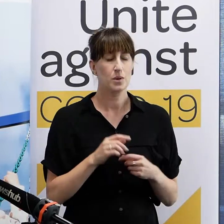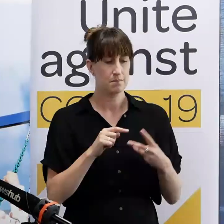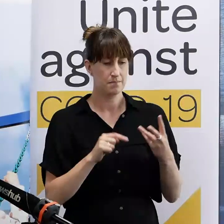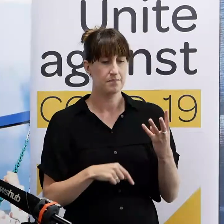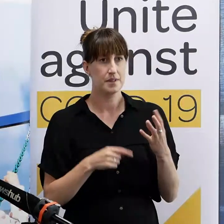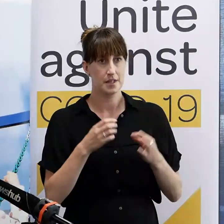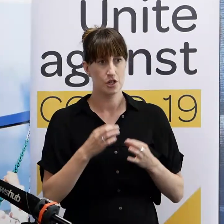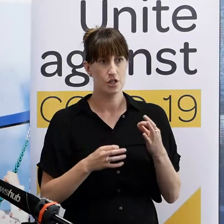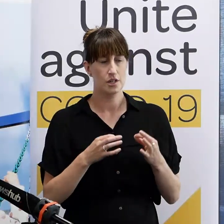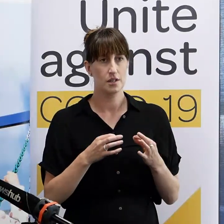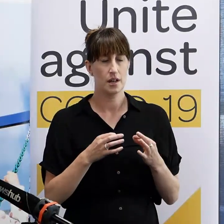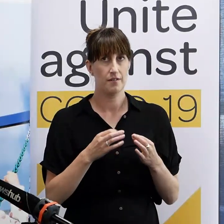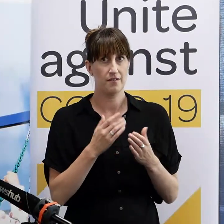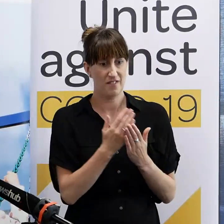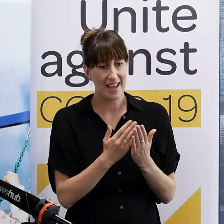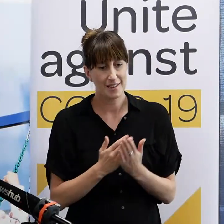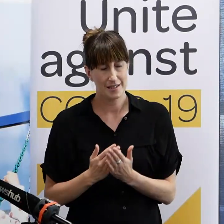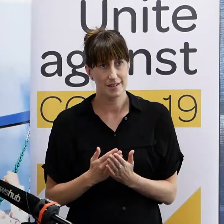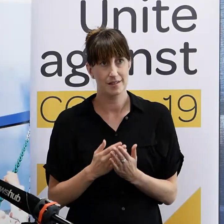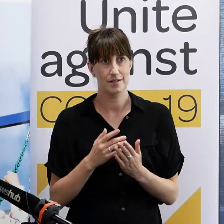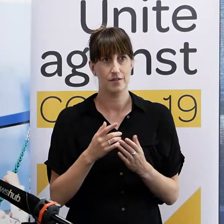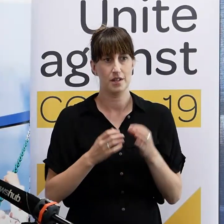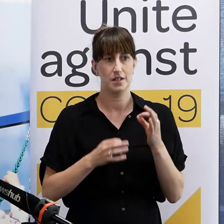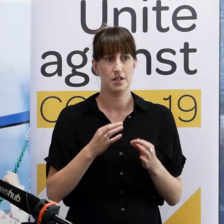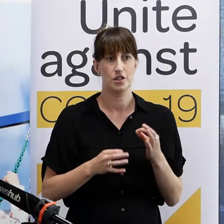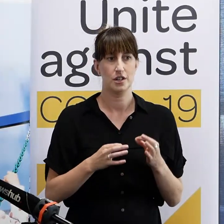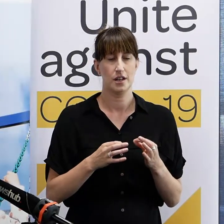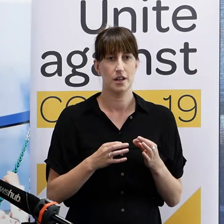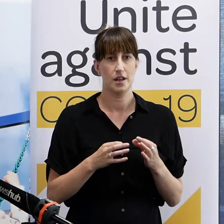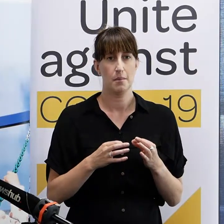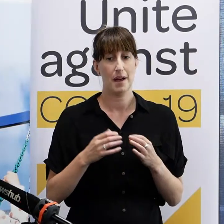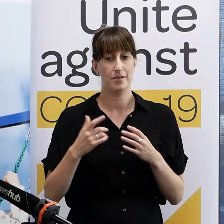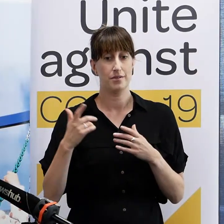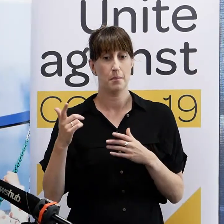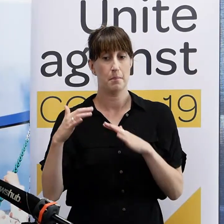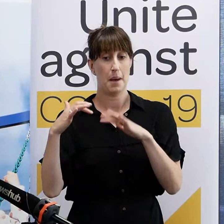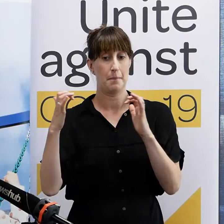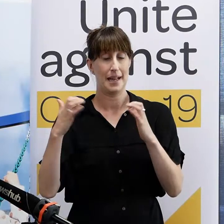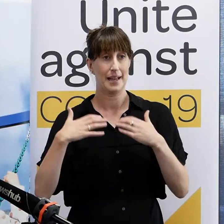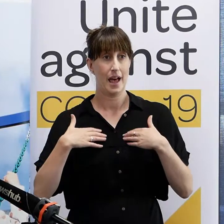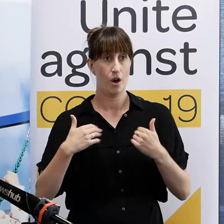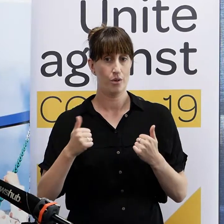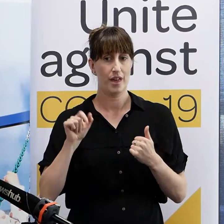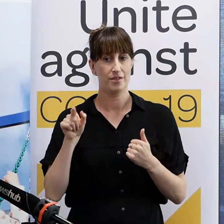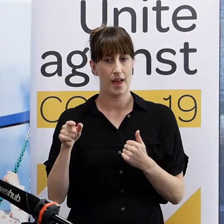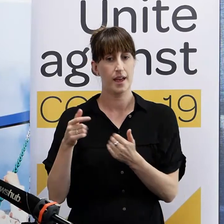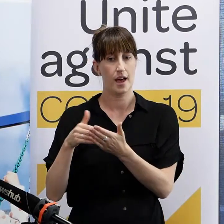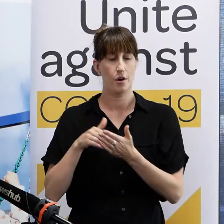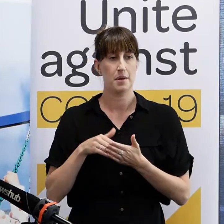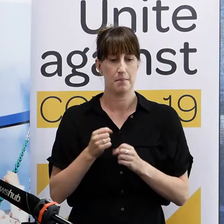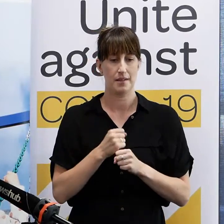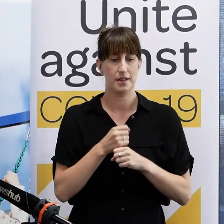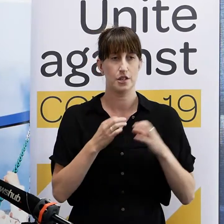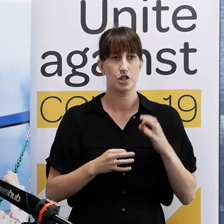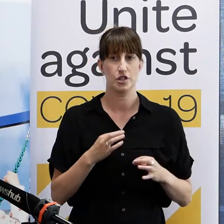medical officers of health who determine what the risk to the public is, and I utilise that to make my decision. On the people that have had to had